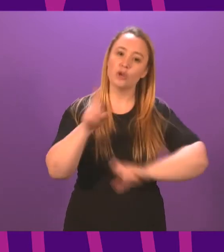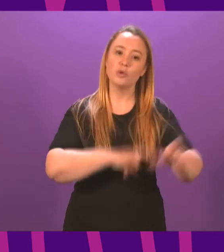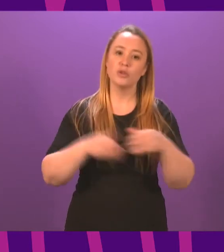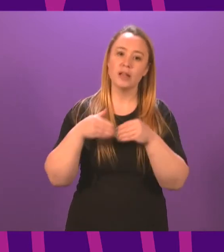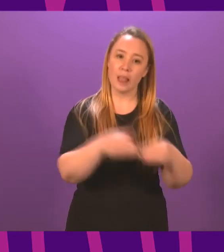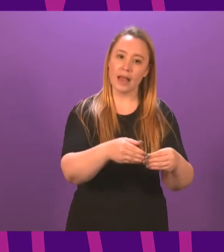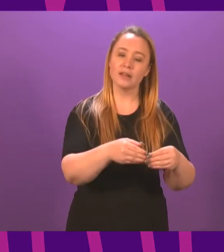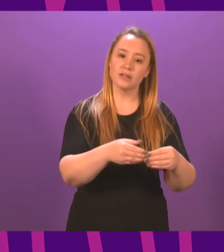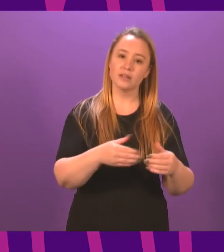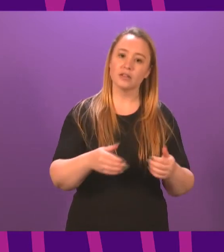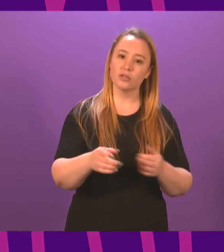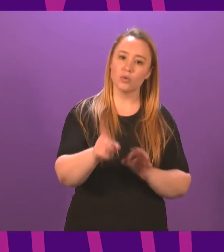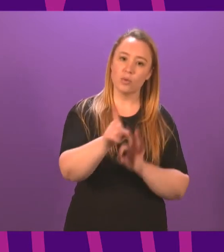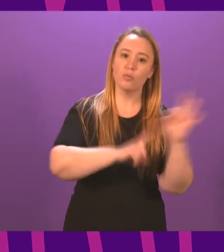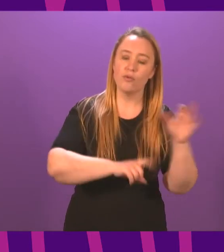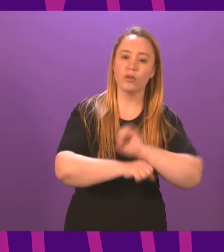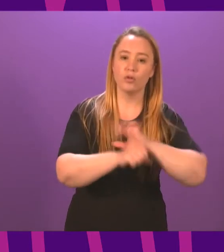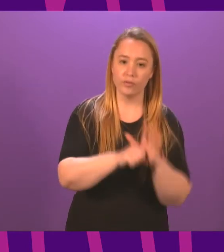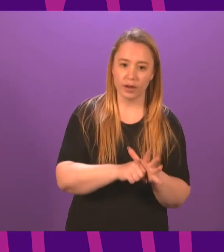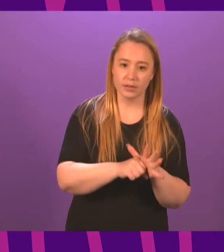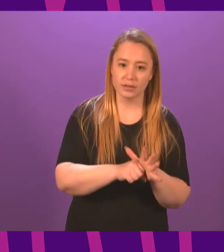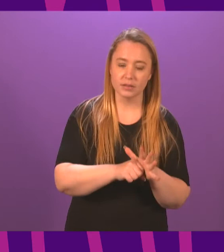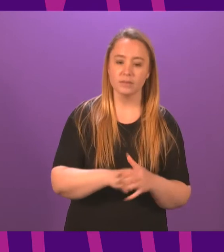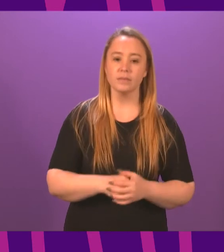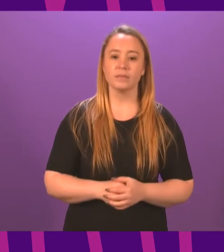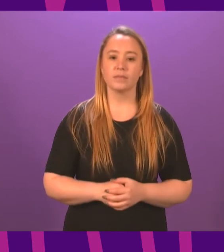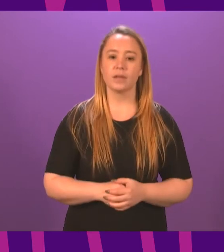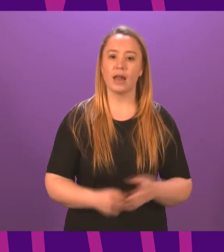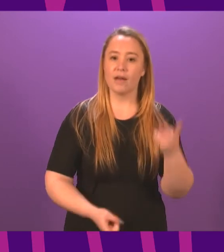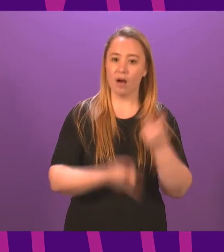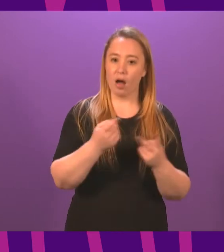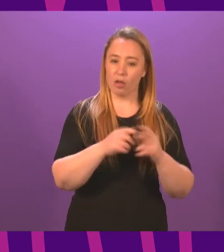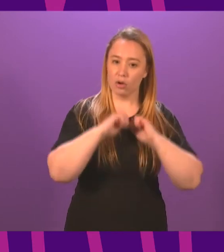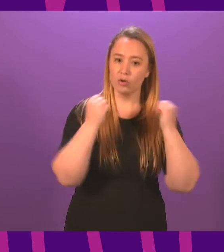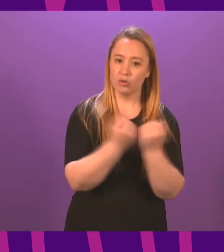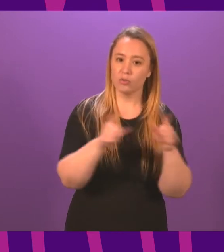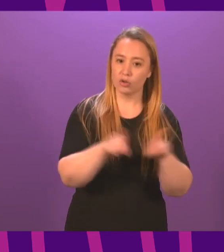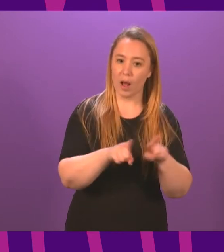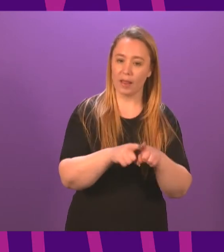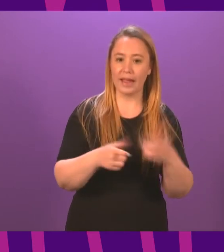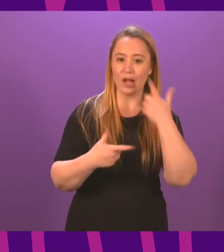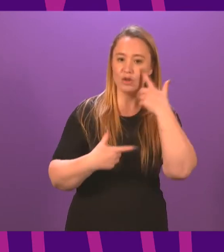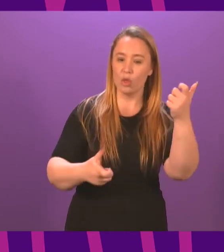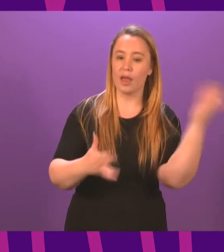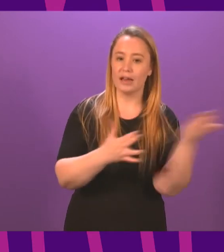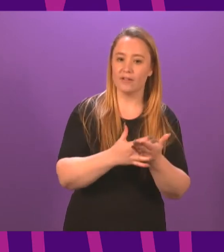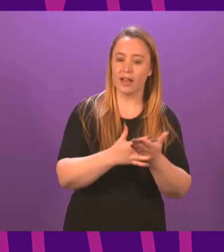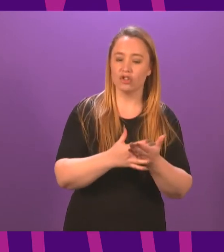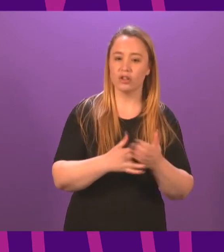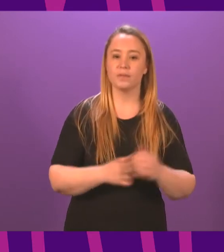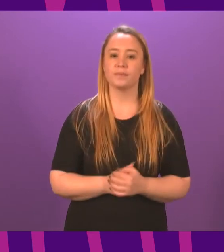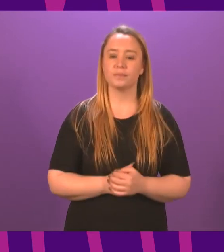other groups, such as the mental health organisation Kicking On and youth interventions. Neilson Development Trust have been